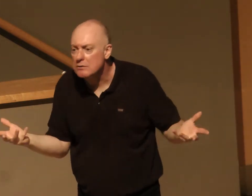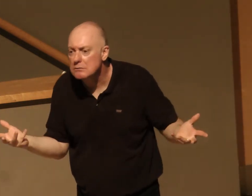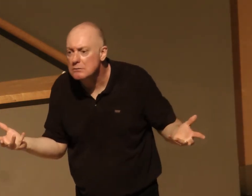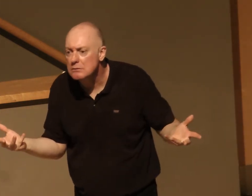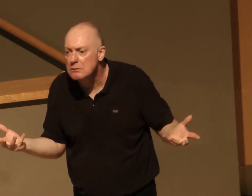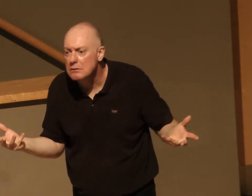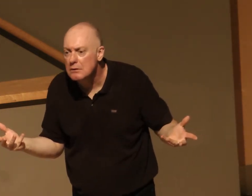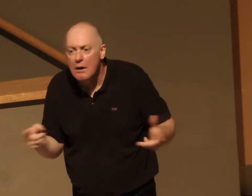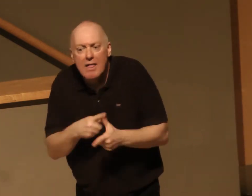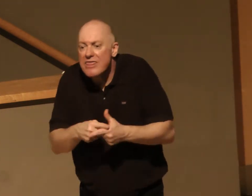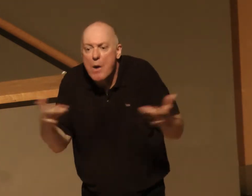Then what?